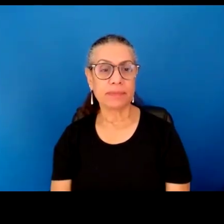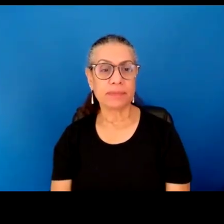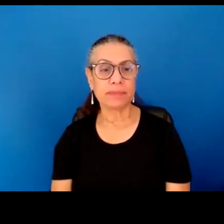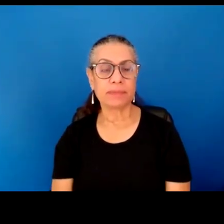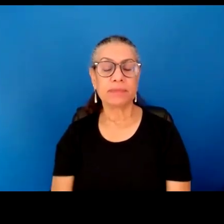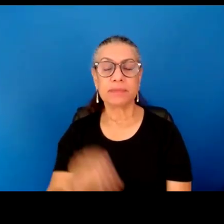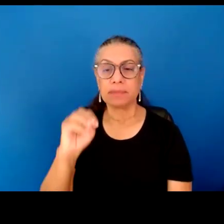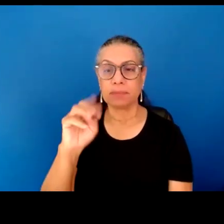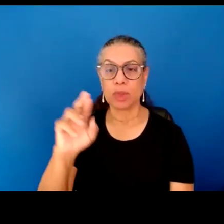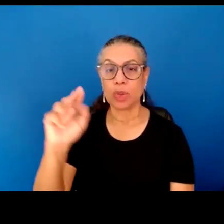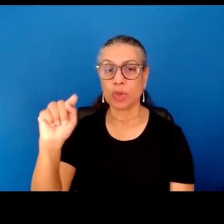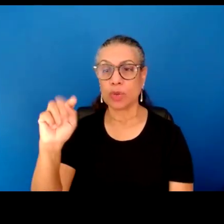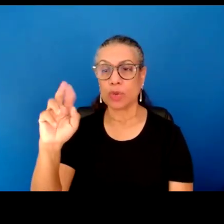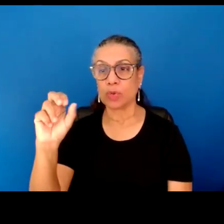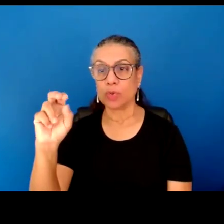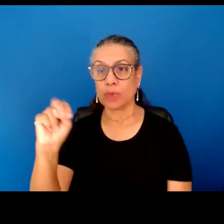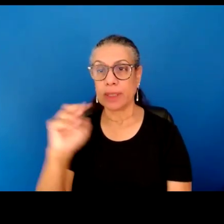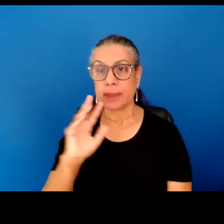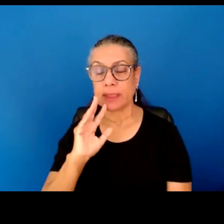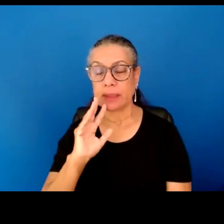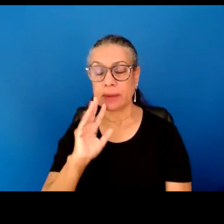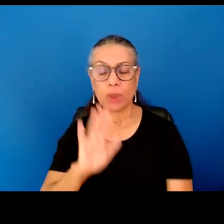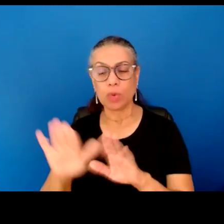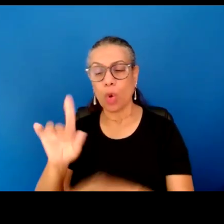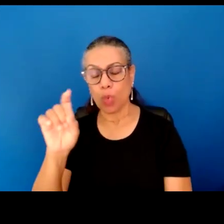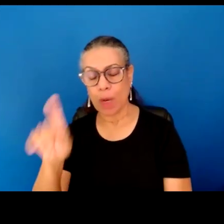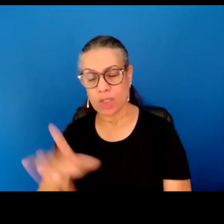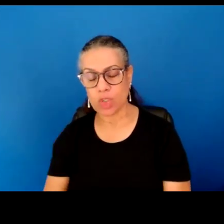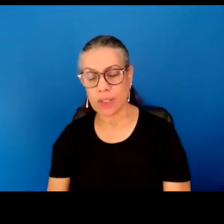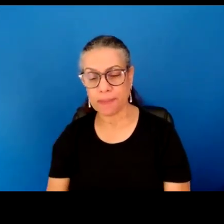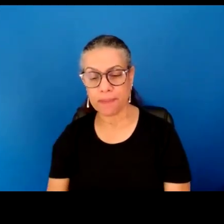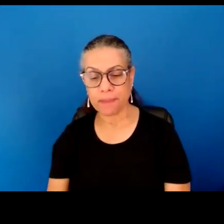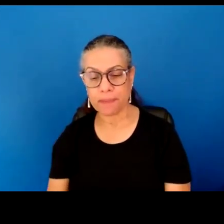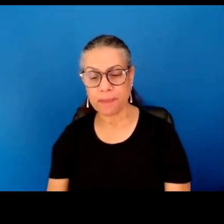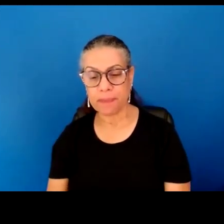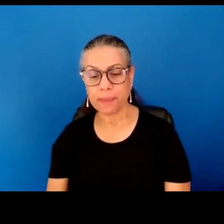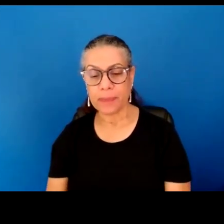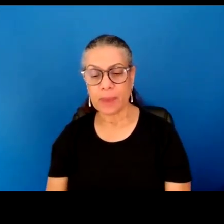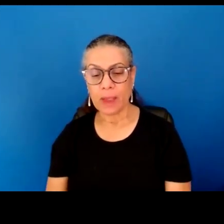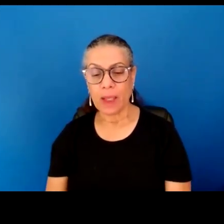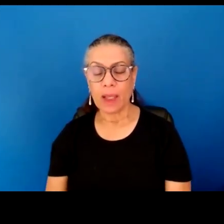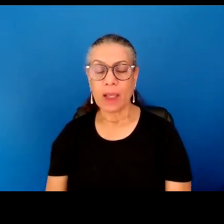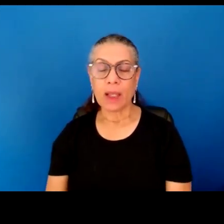Well, I don't have any question. It's just to follow up on the